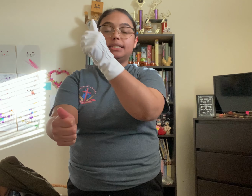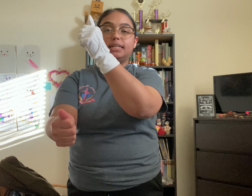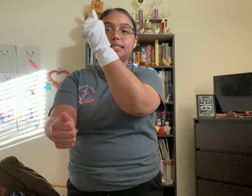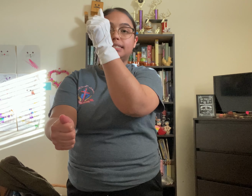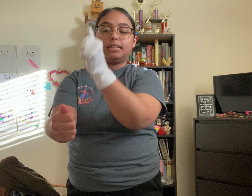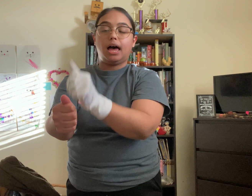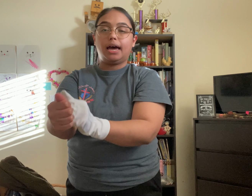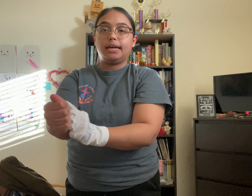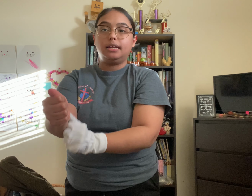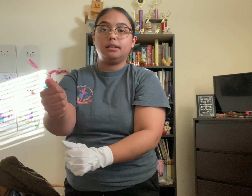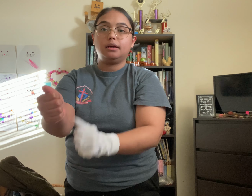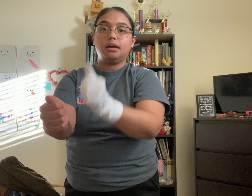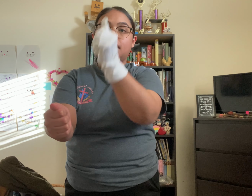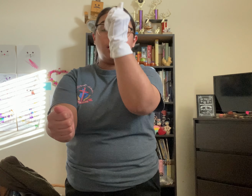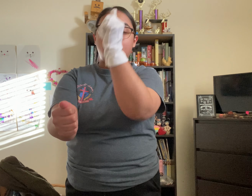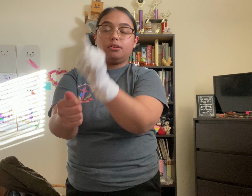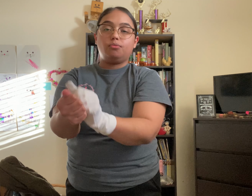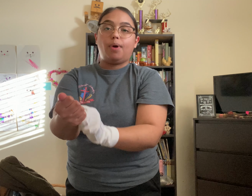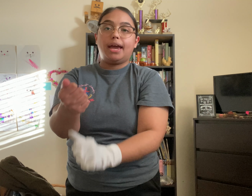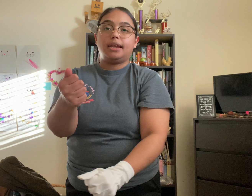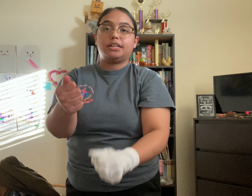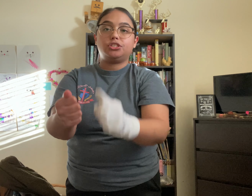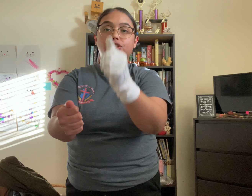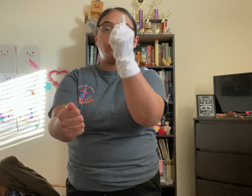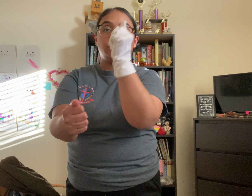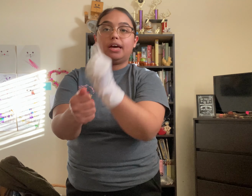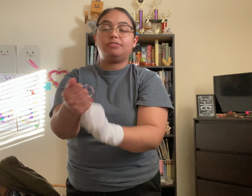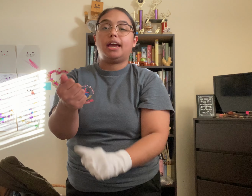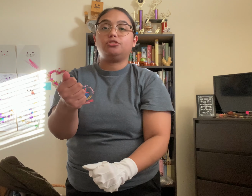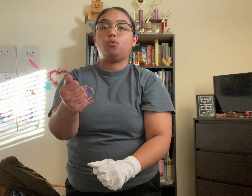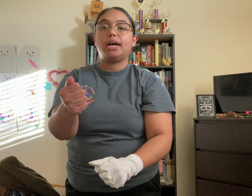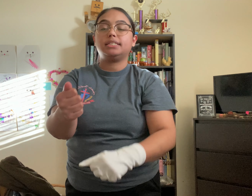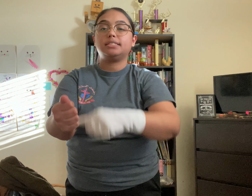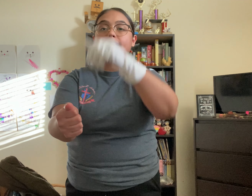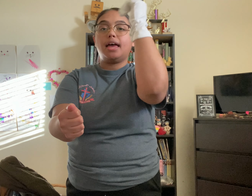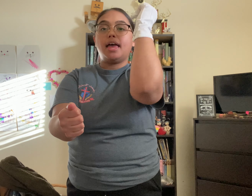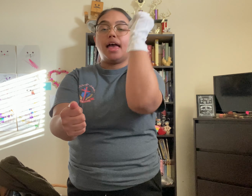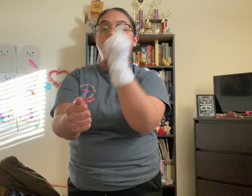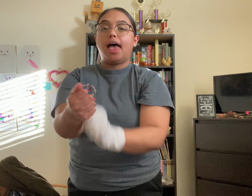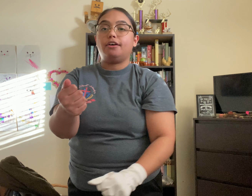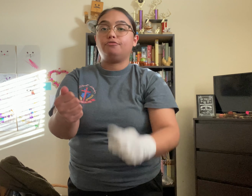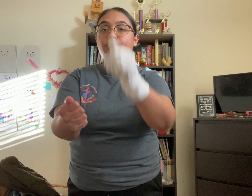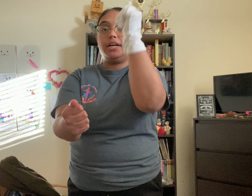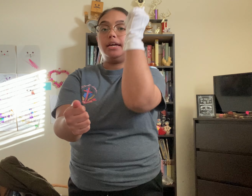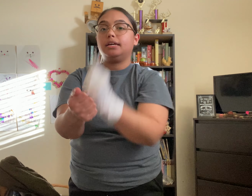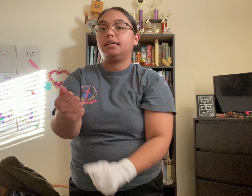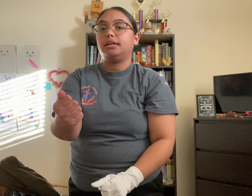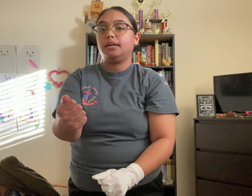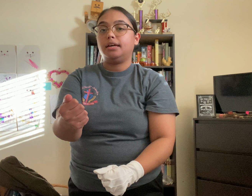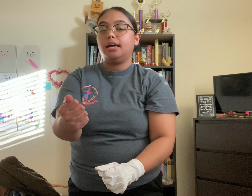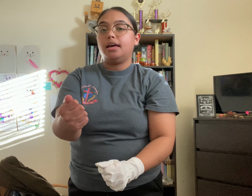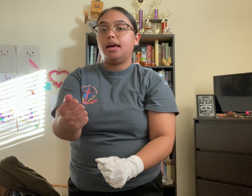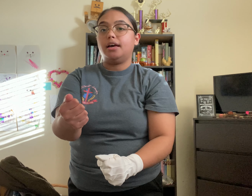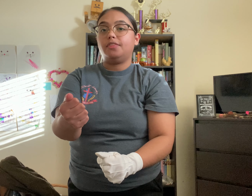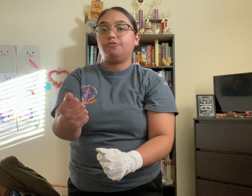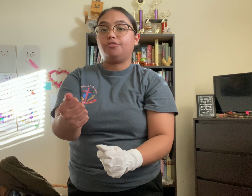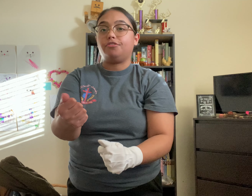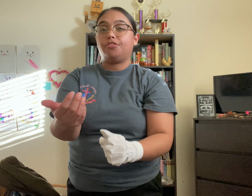going to slide right next to your left hand twice. Every, and then for a